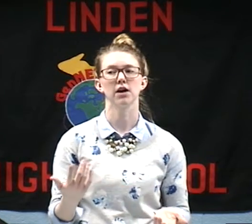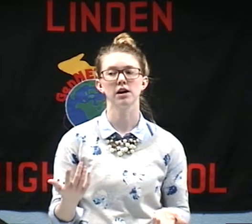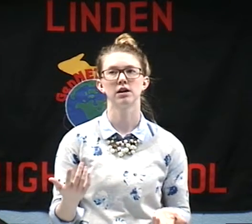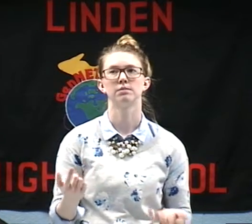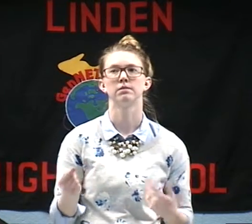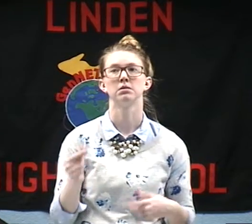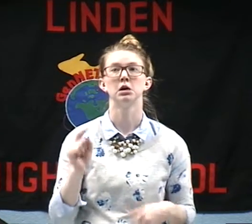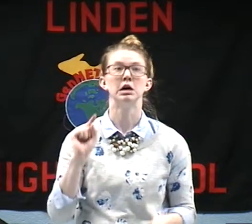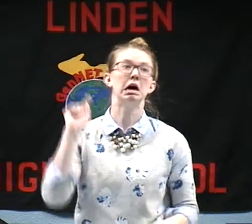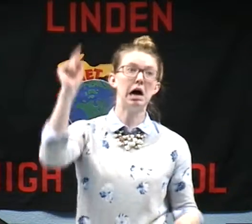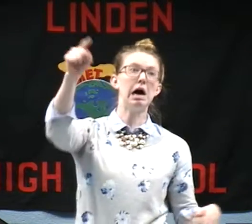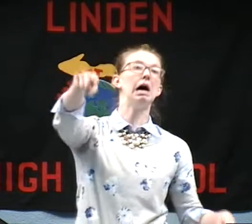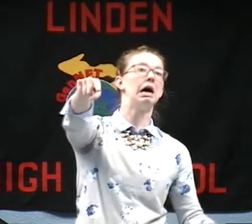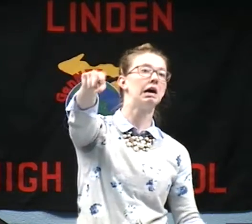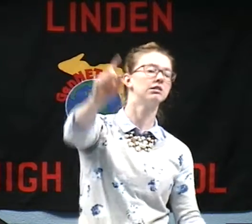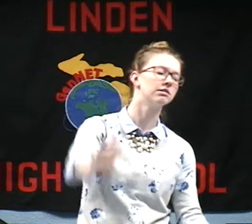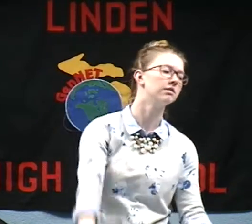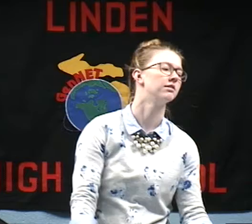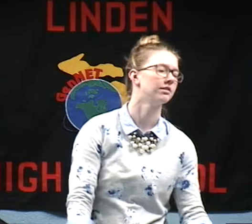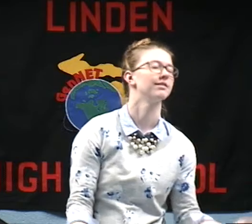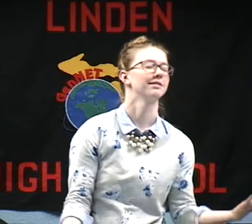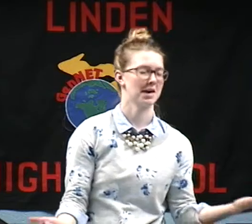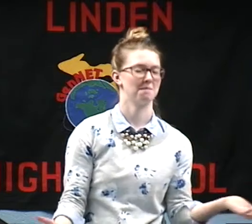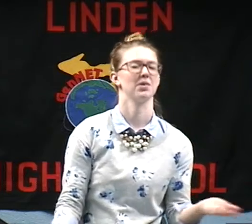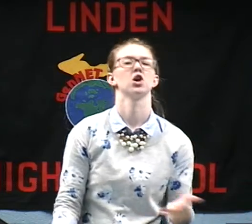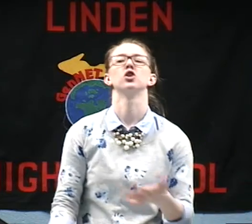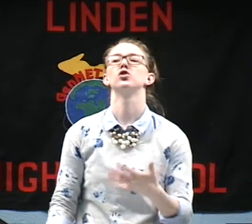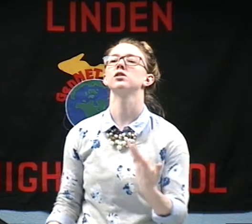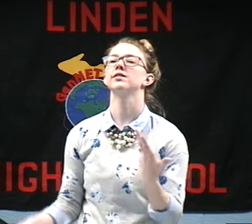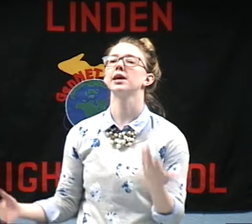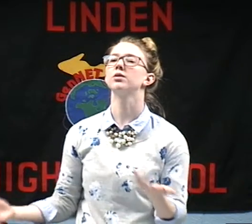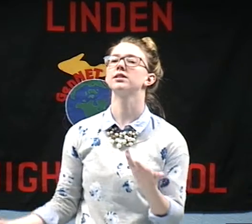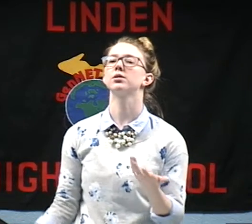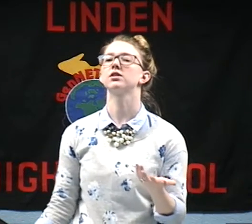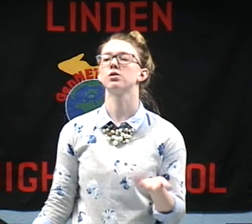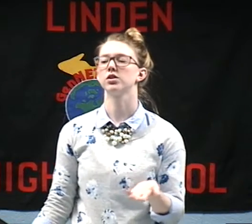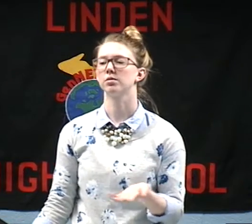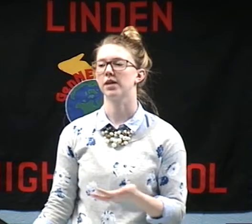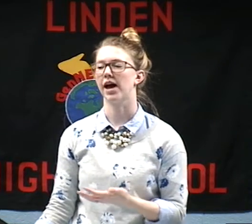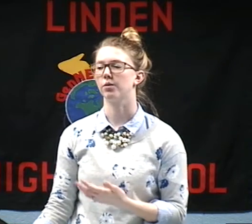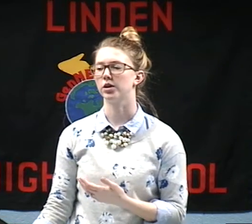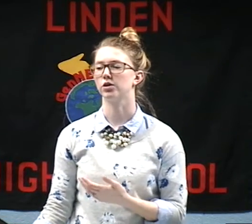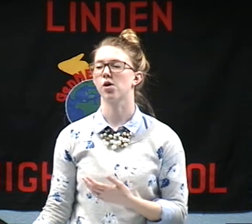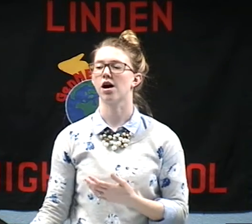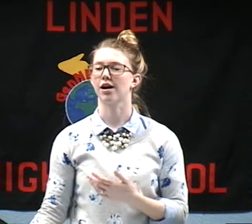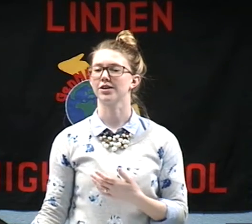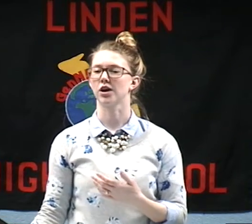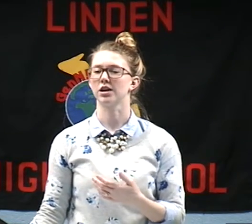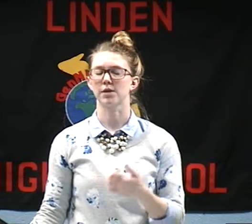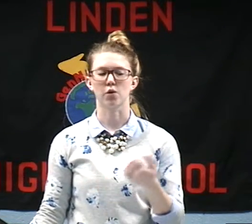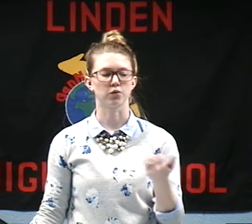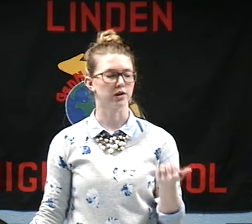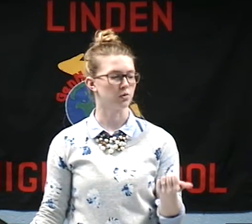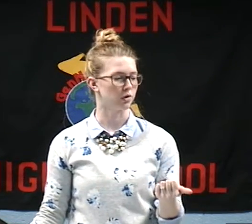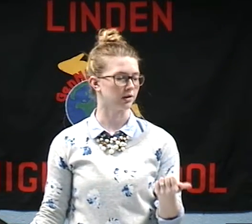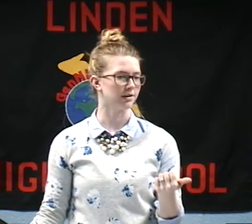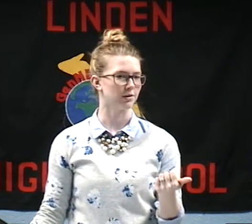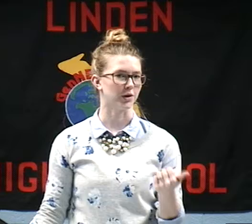far? Ah! Okay. So the same principle is going to apply when you are talking about real world